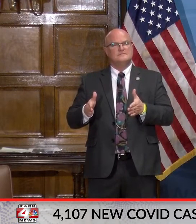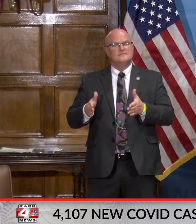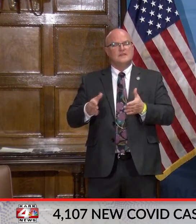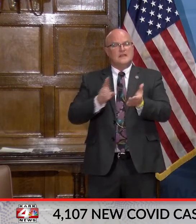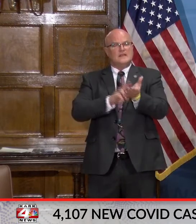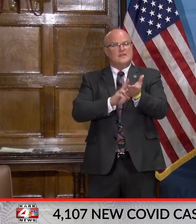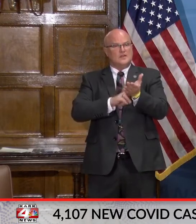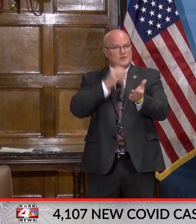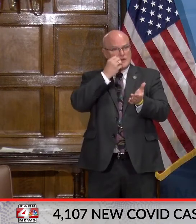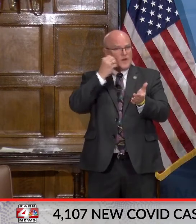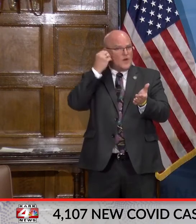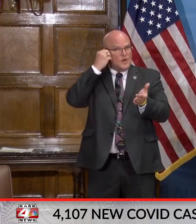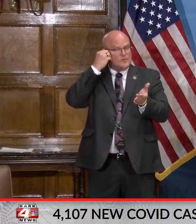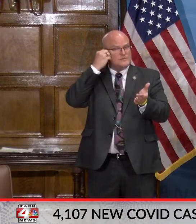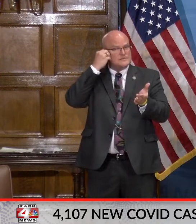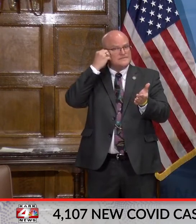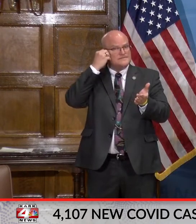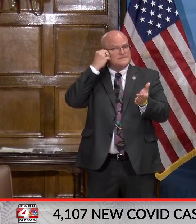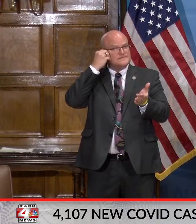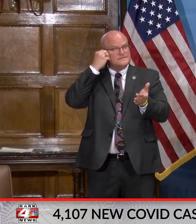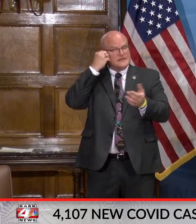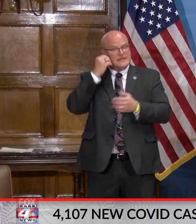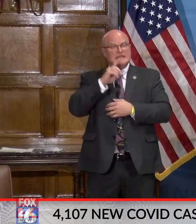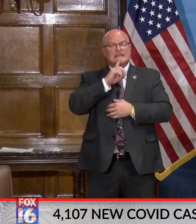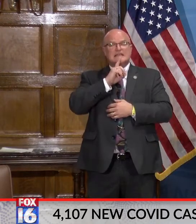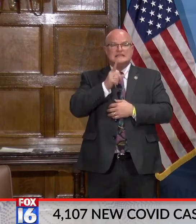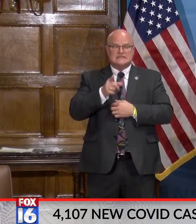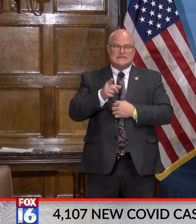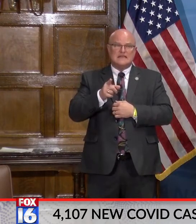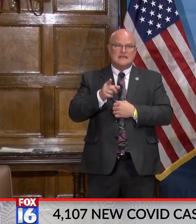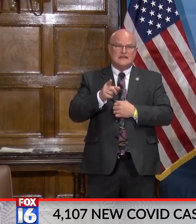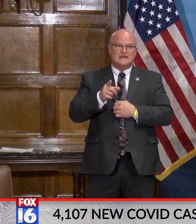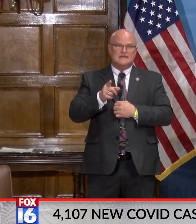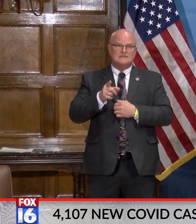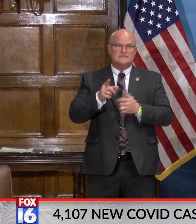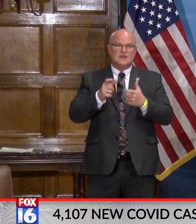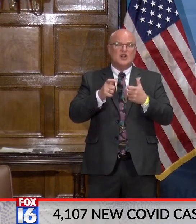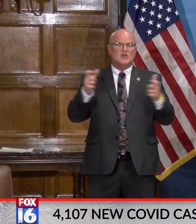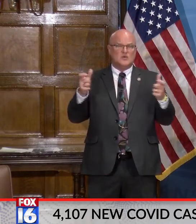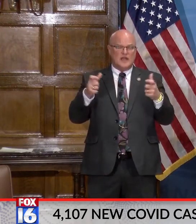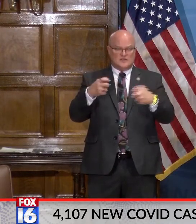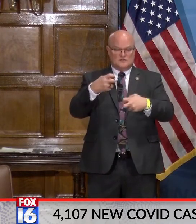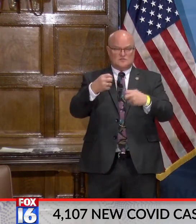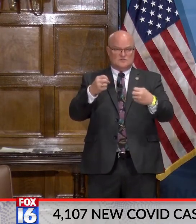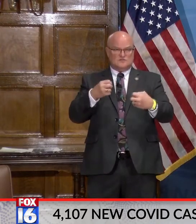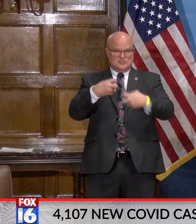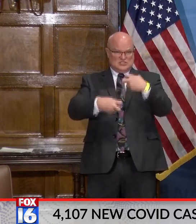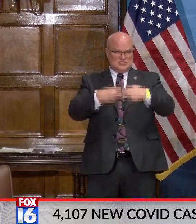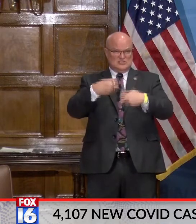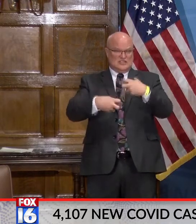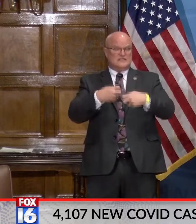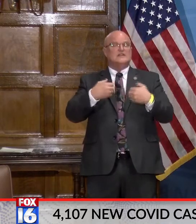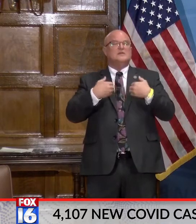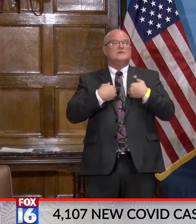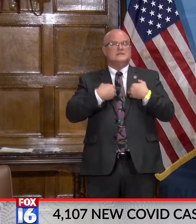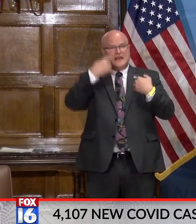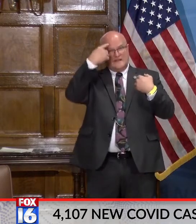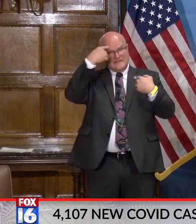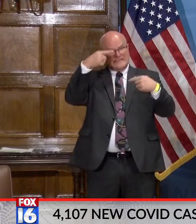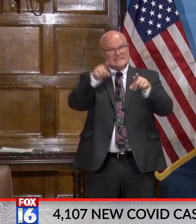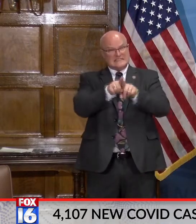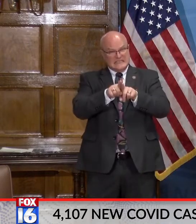long-term care facilities, it is a greater logistical challenge. You have to have consents.